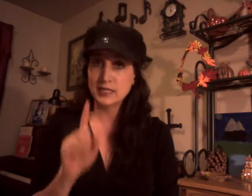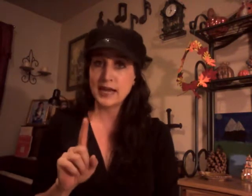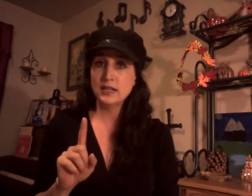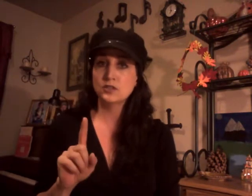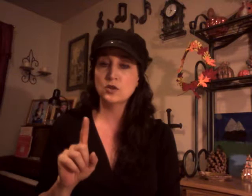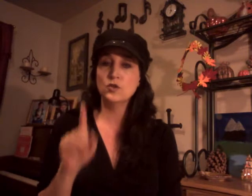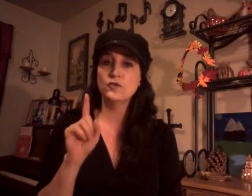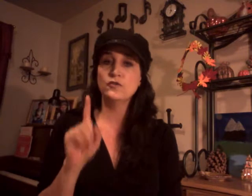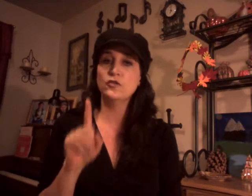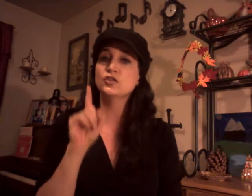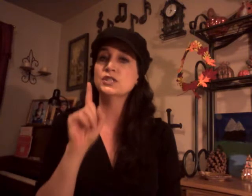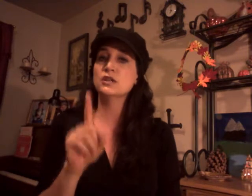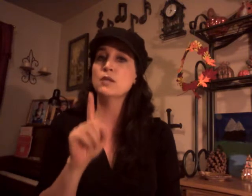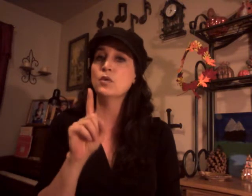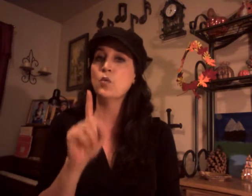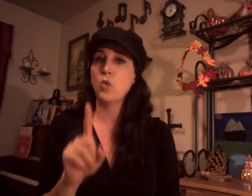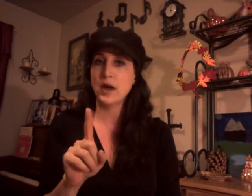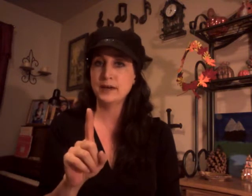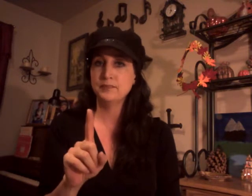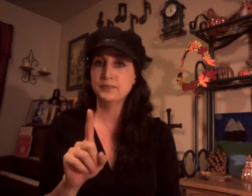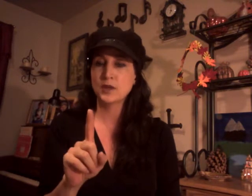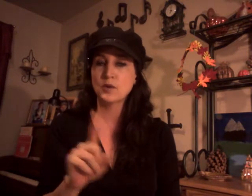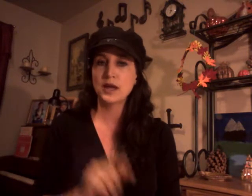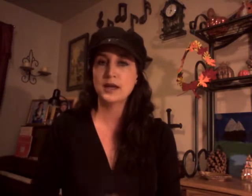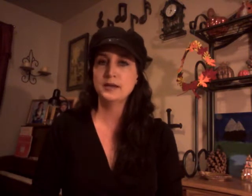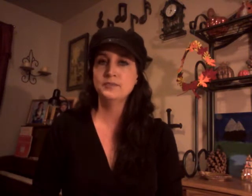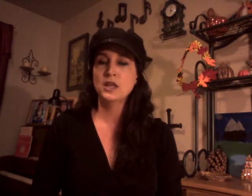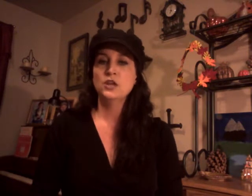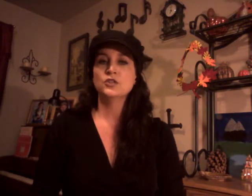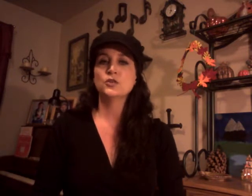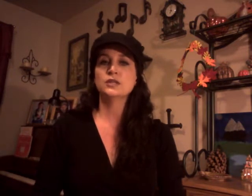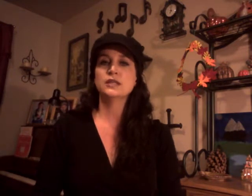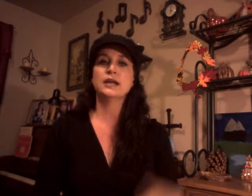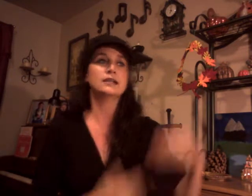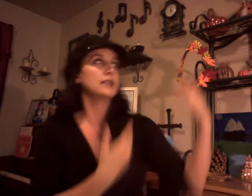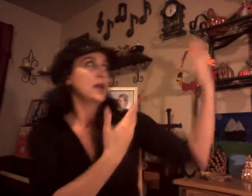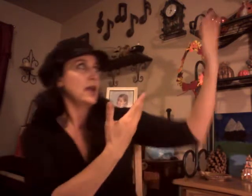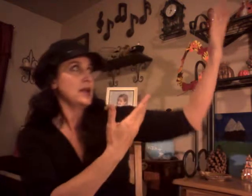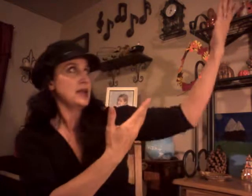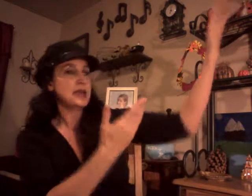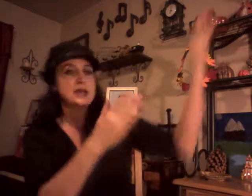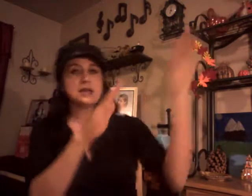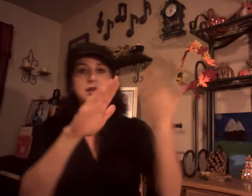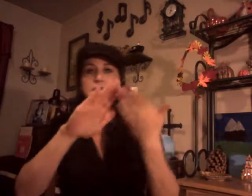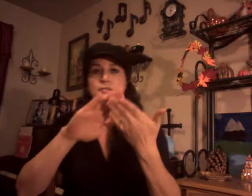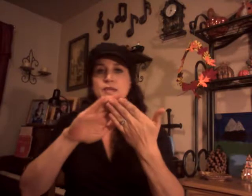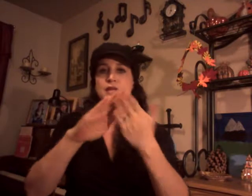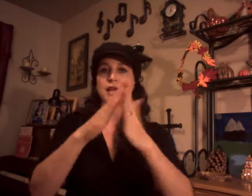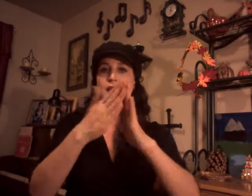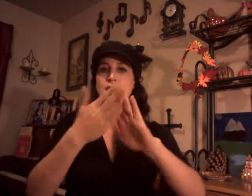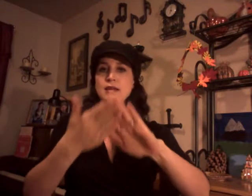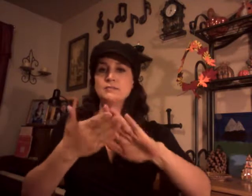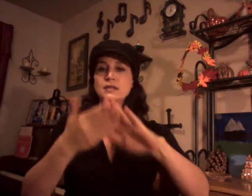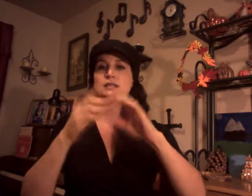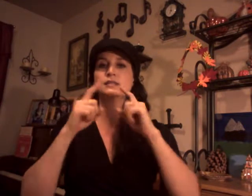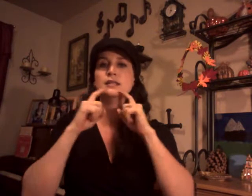signing solo for verse number 1. Okay, so it says, He became